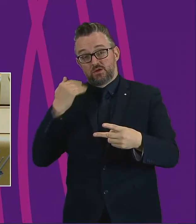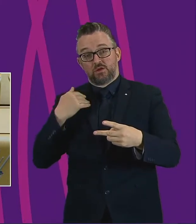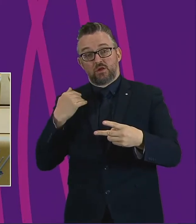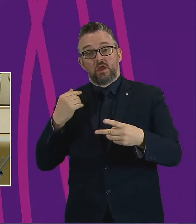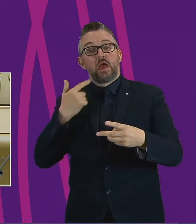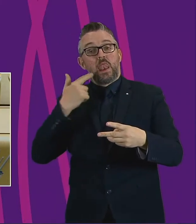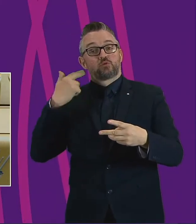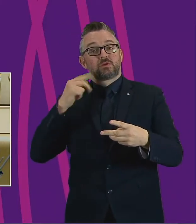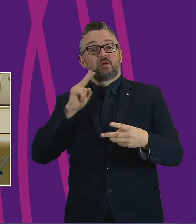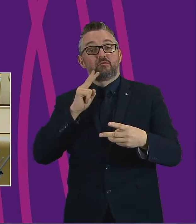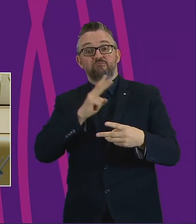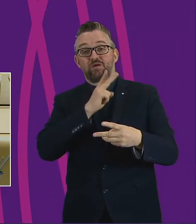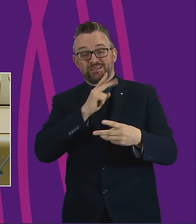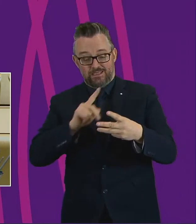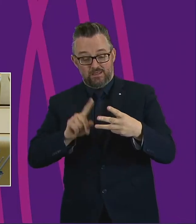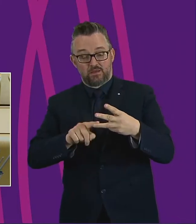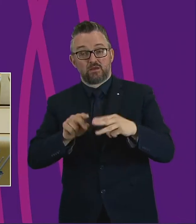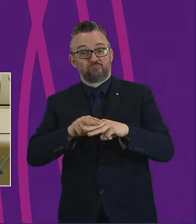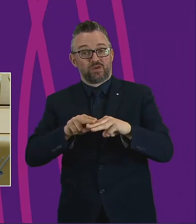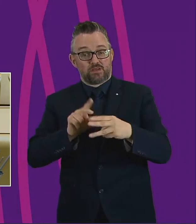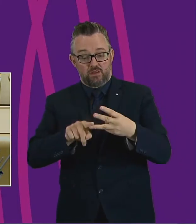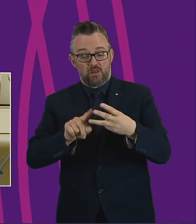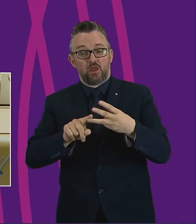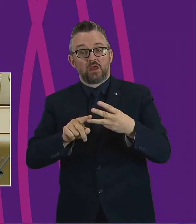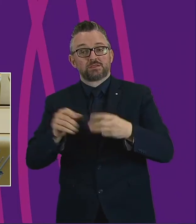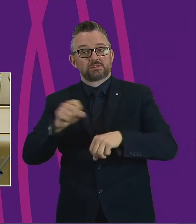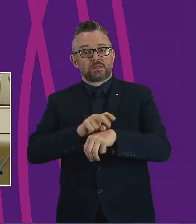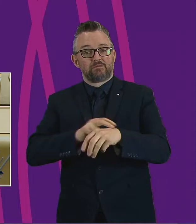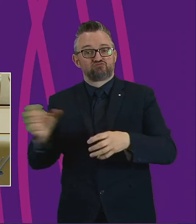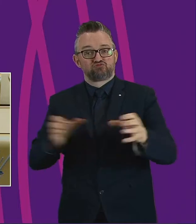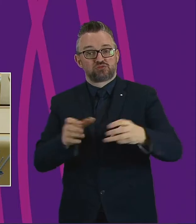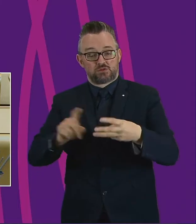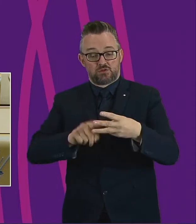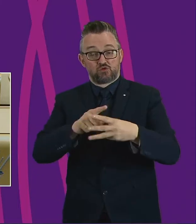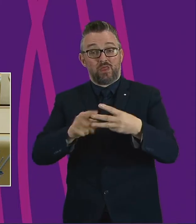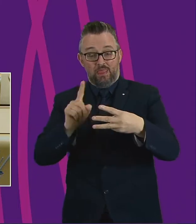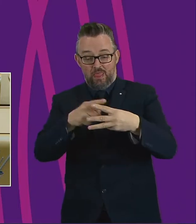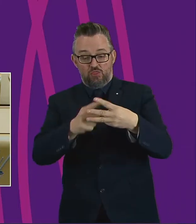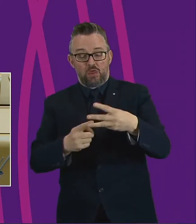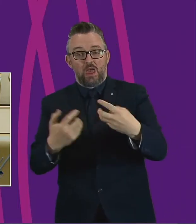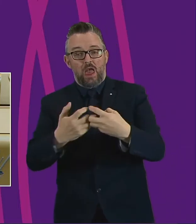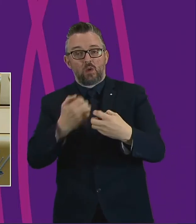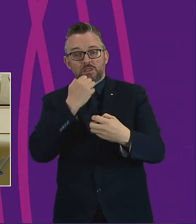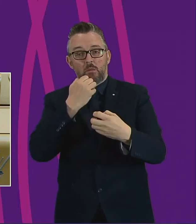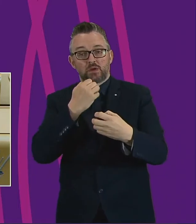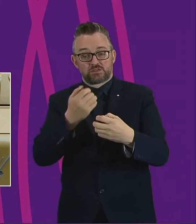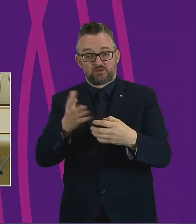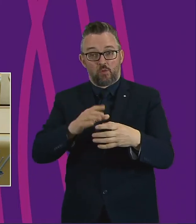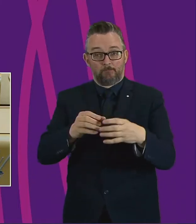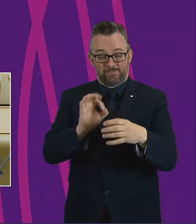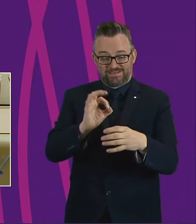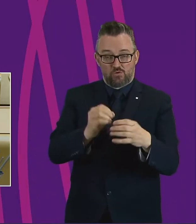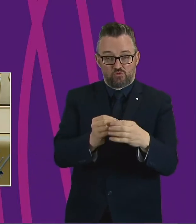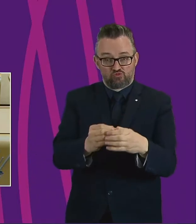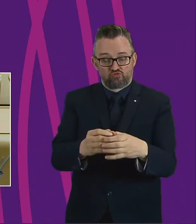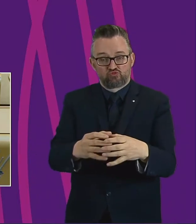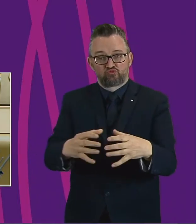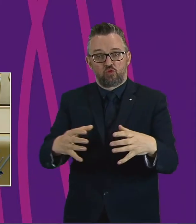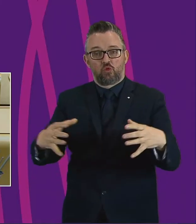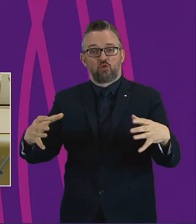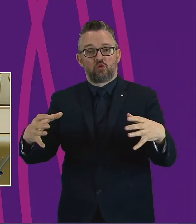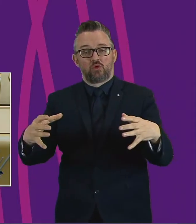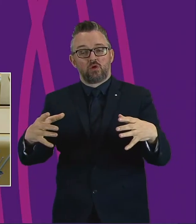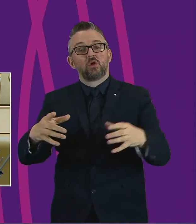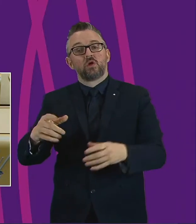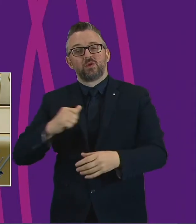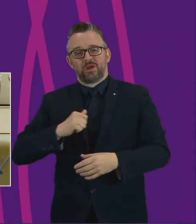of last week. So that is the threefold way by which we were growing that number of contact tracers, with an